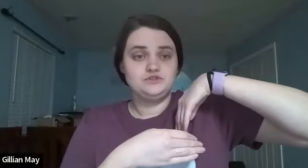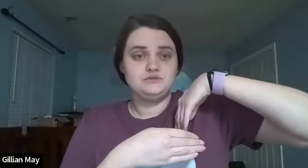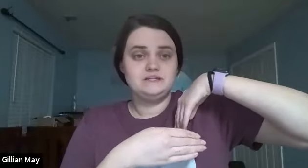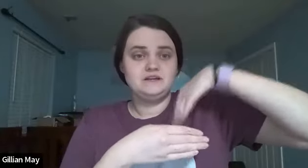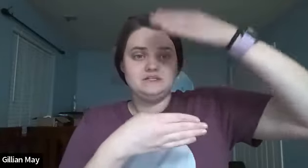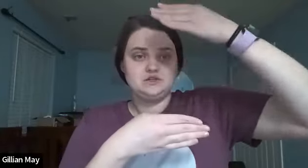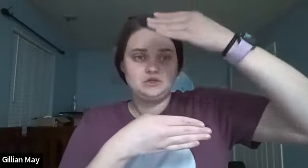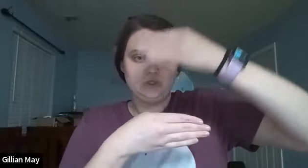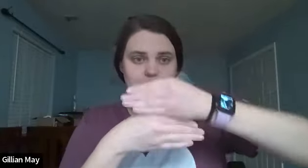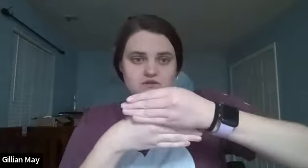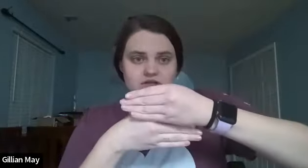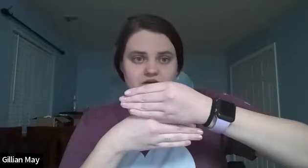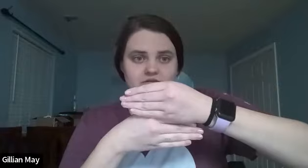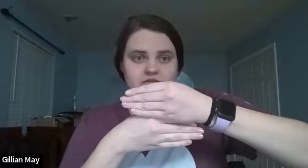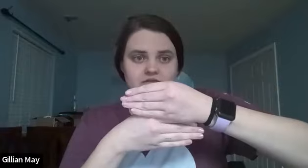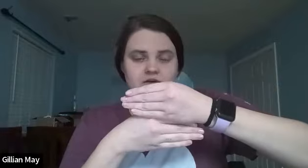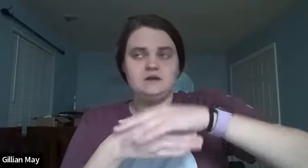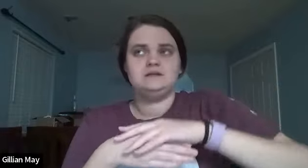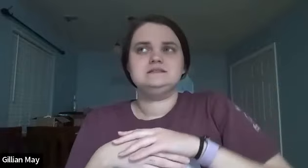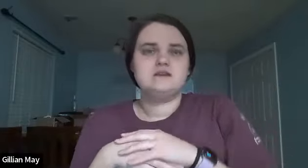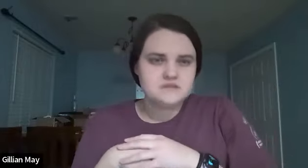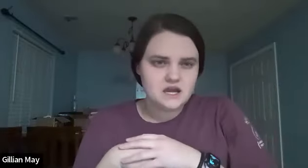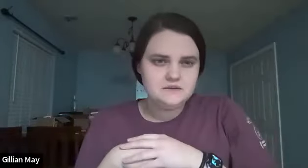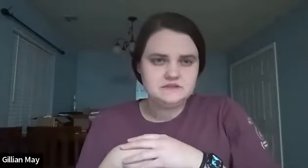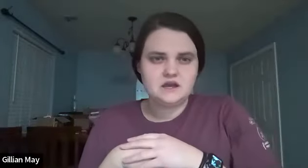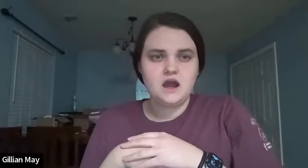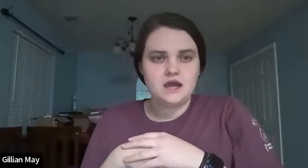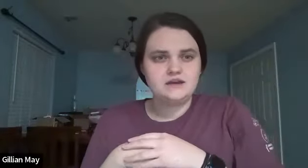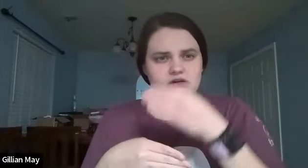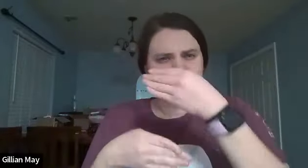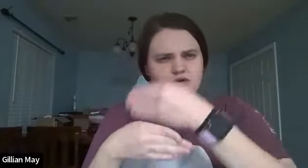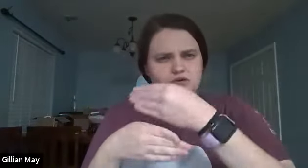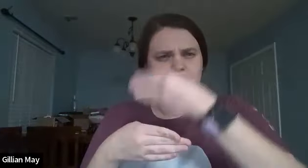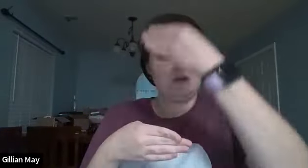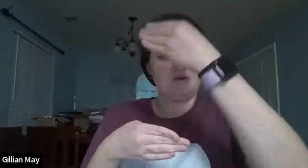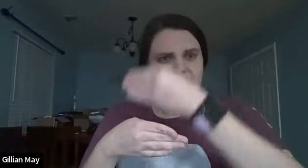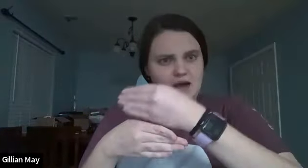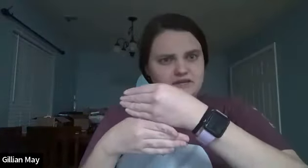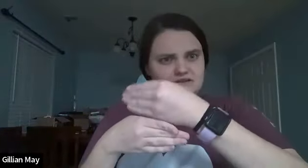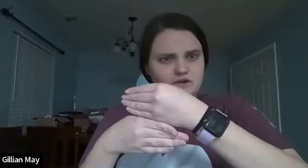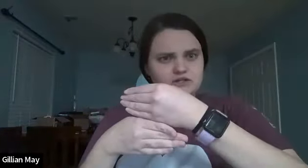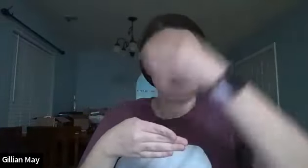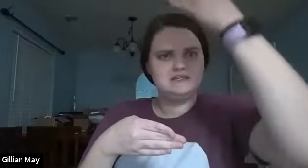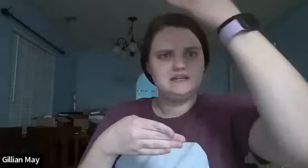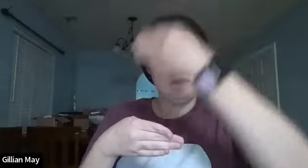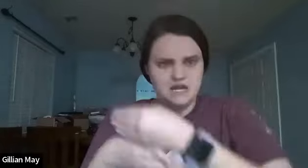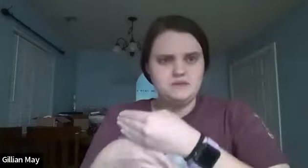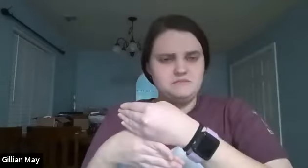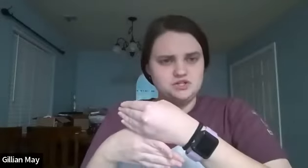your window is close the window. Sometimes I always will go, I'll tap it first and then I make that motion